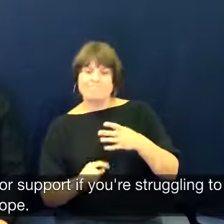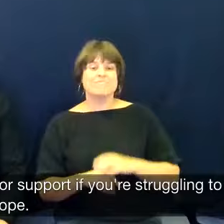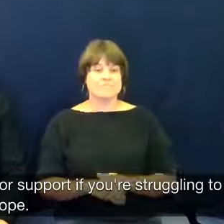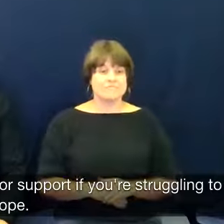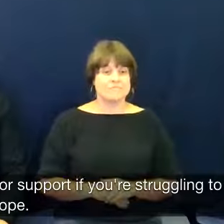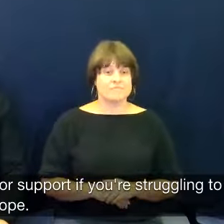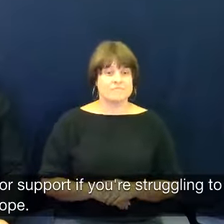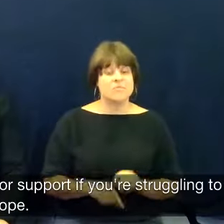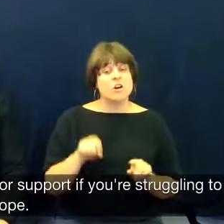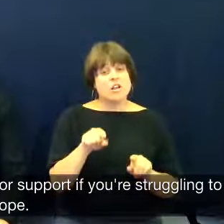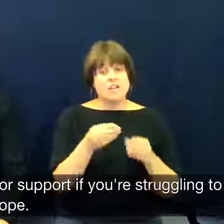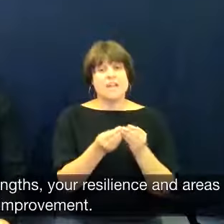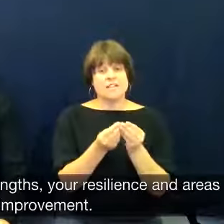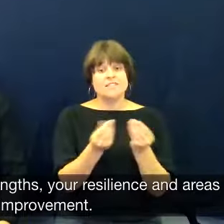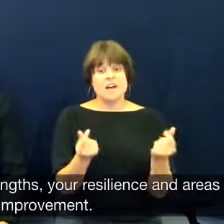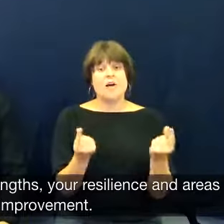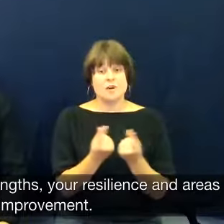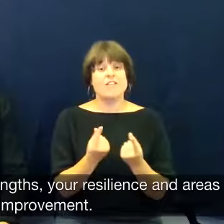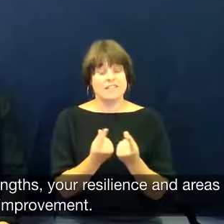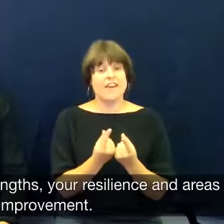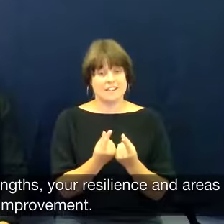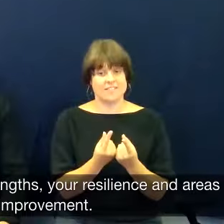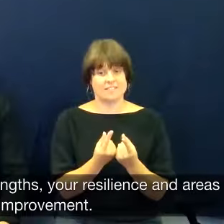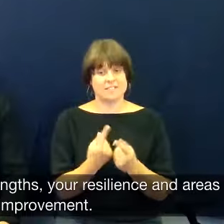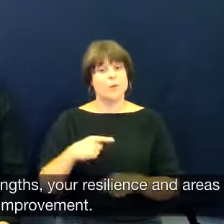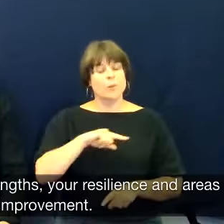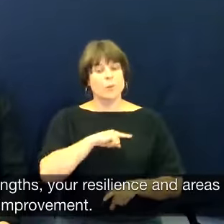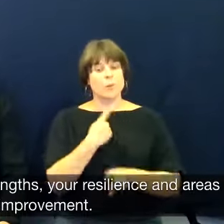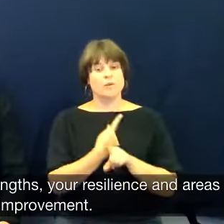So that's some of the things you look at under